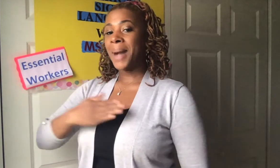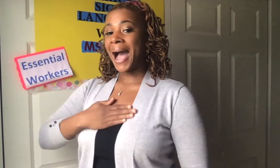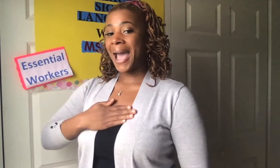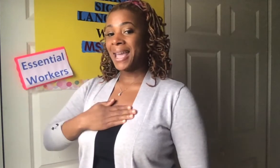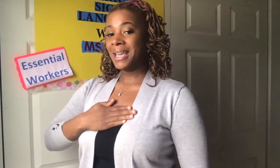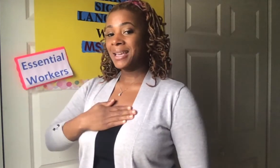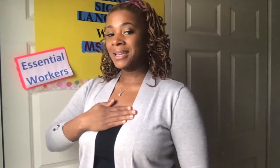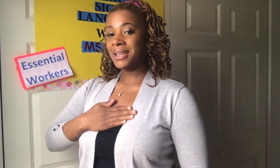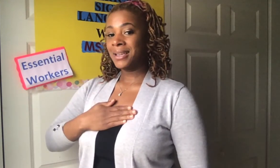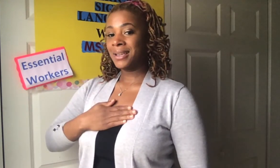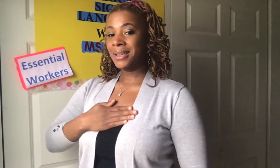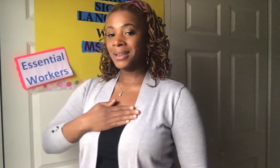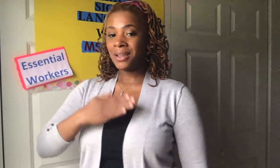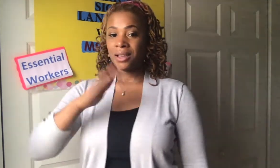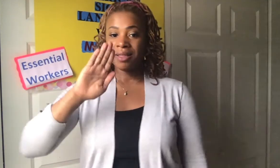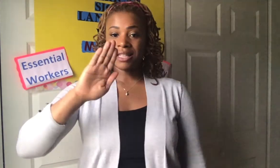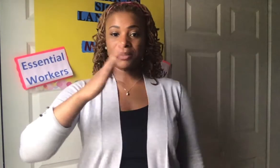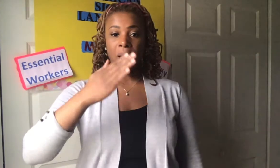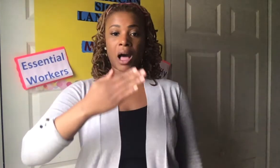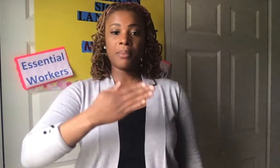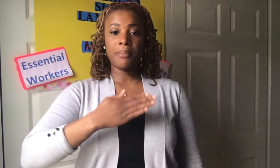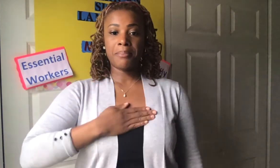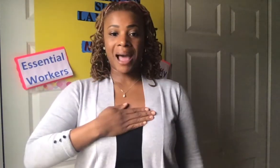my, that's a palm, my